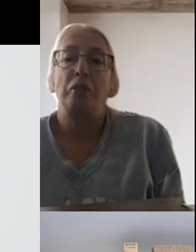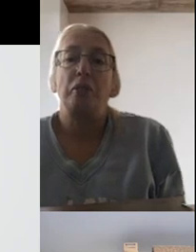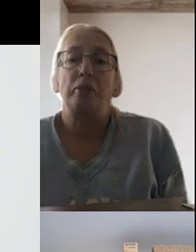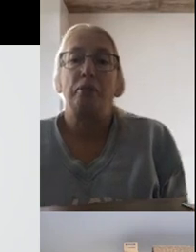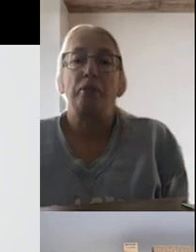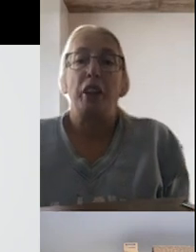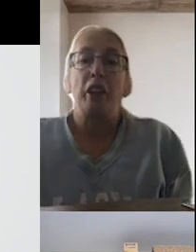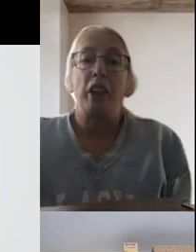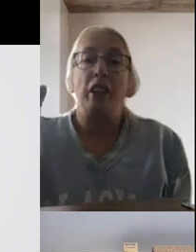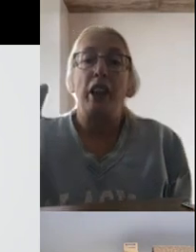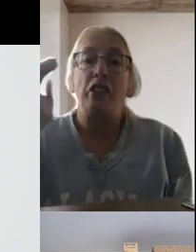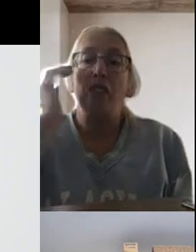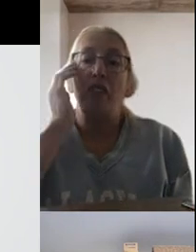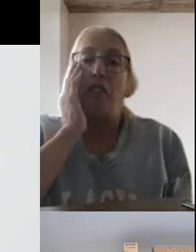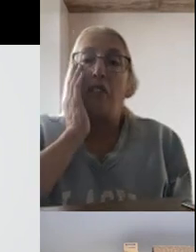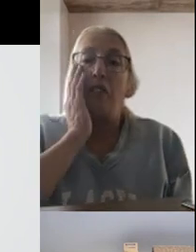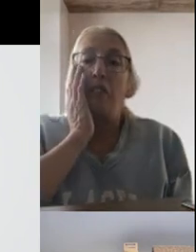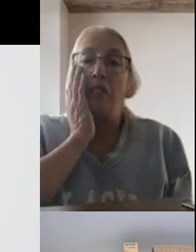disability.